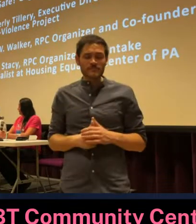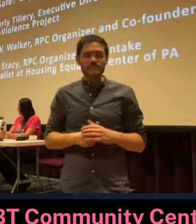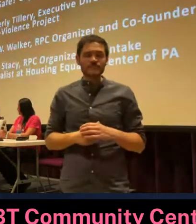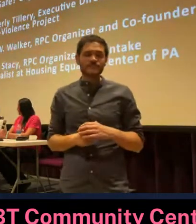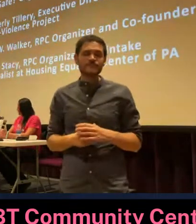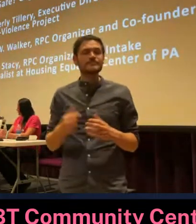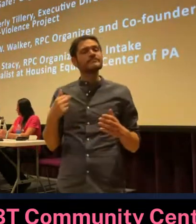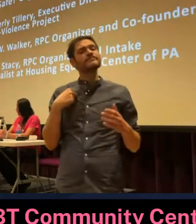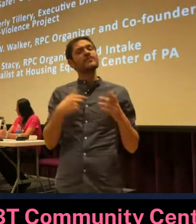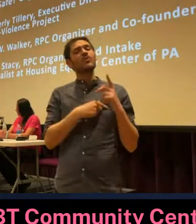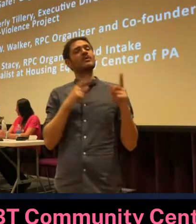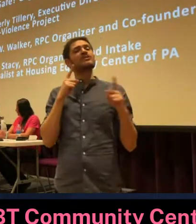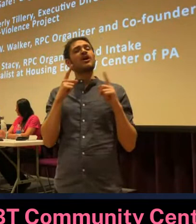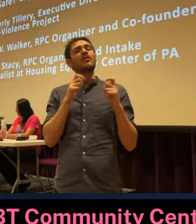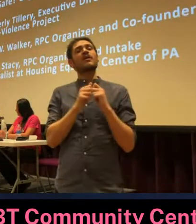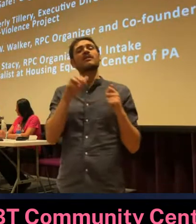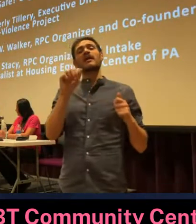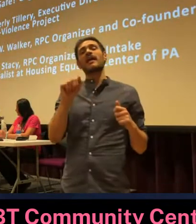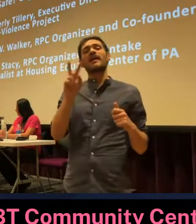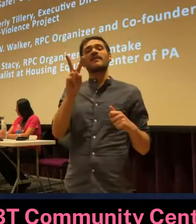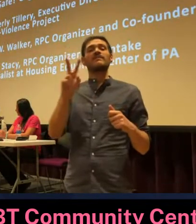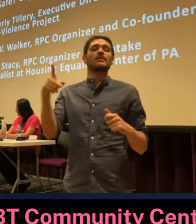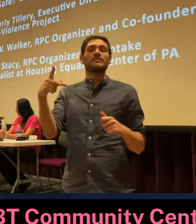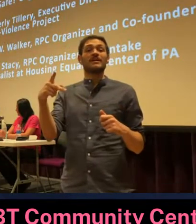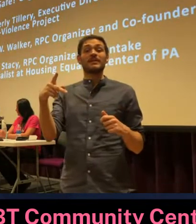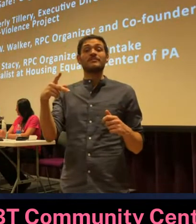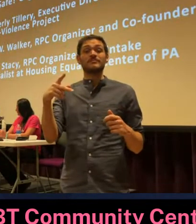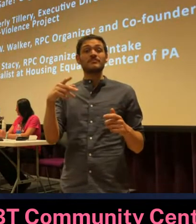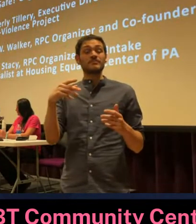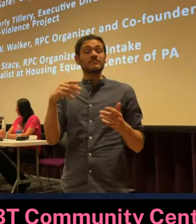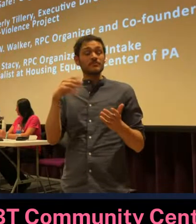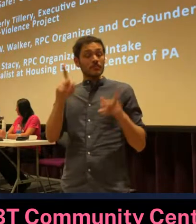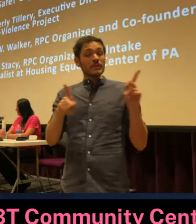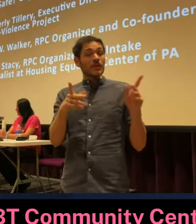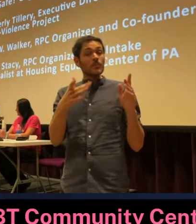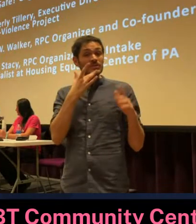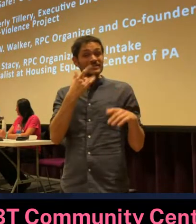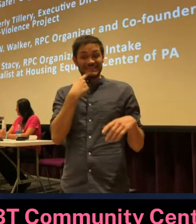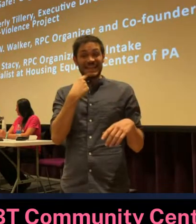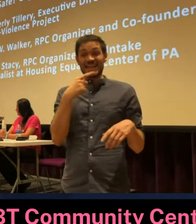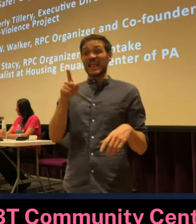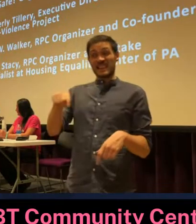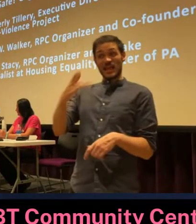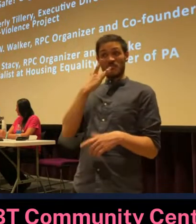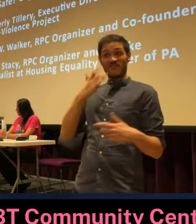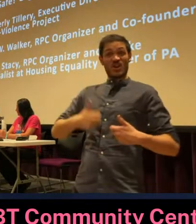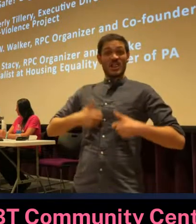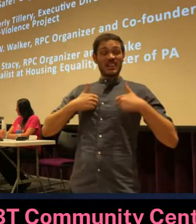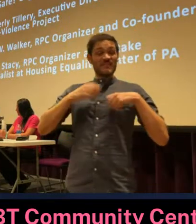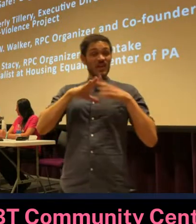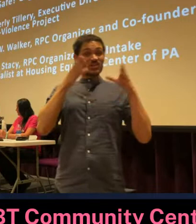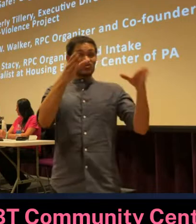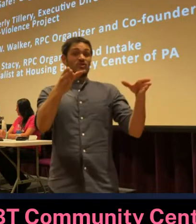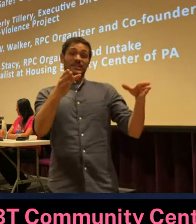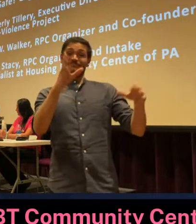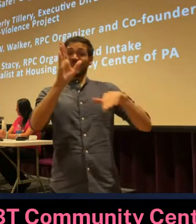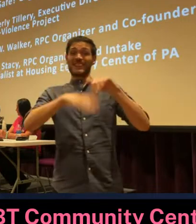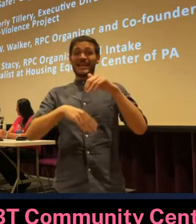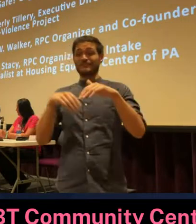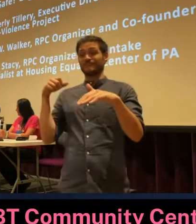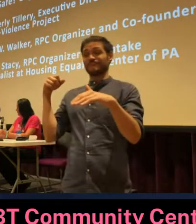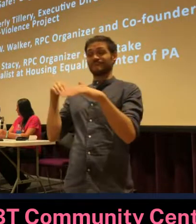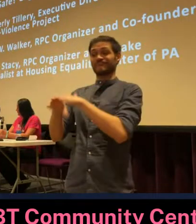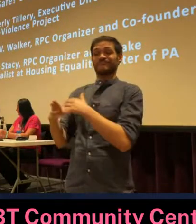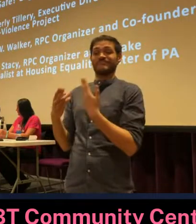at AVP, they say they'd rather be on the street. So having a way for someone to work with you to do